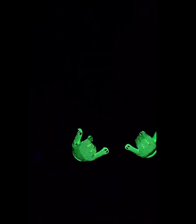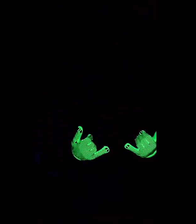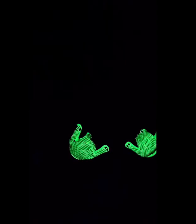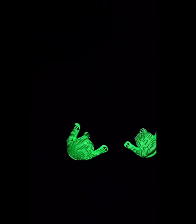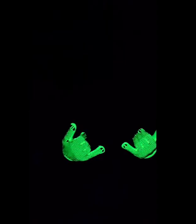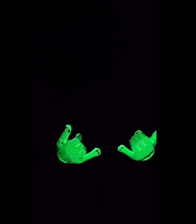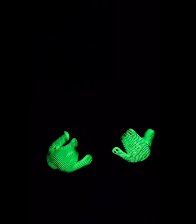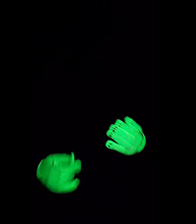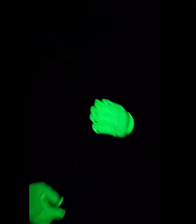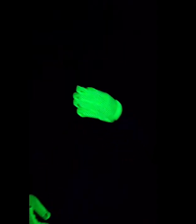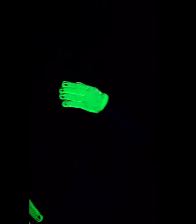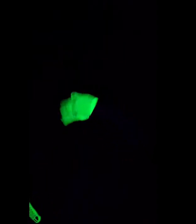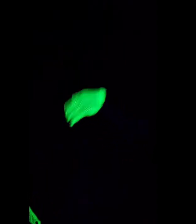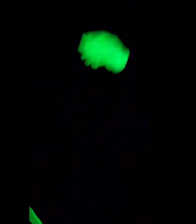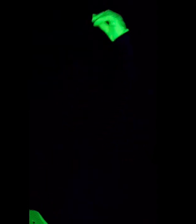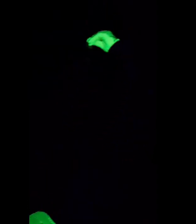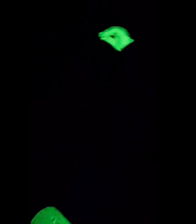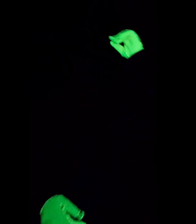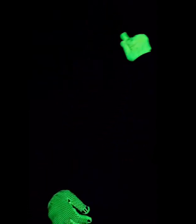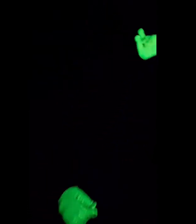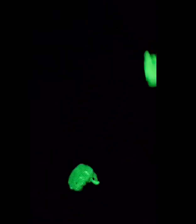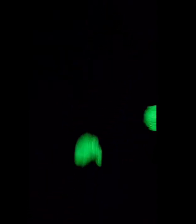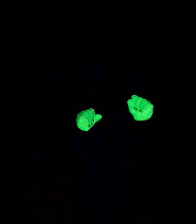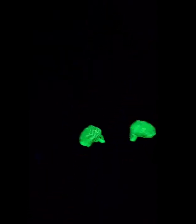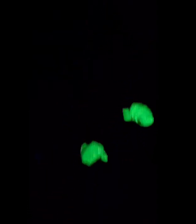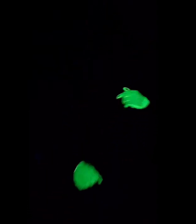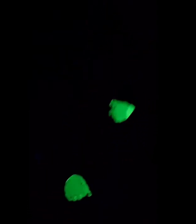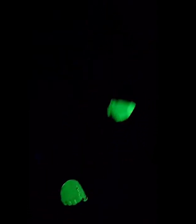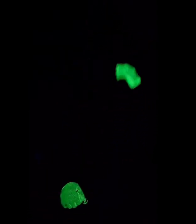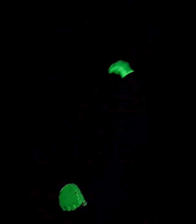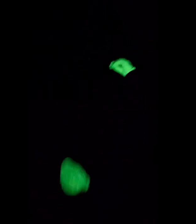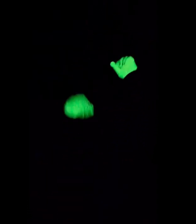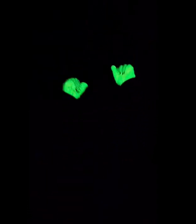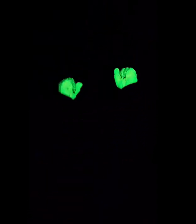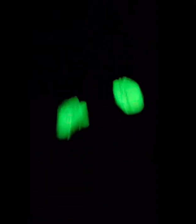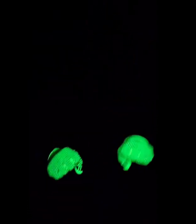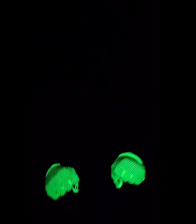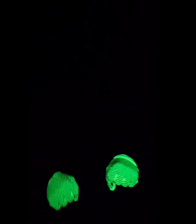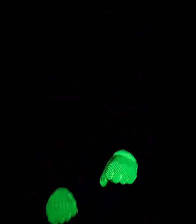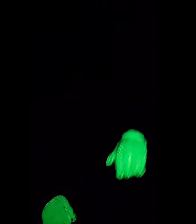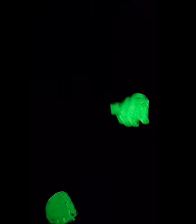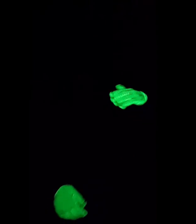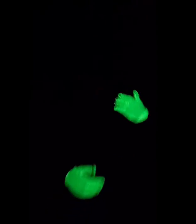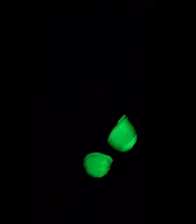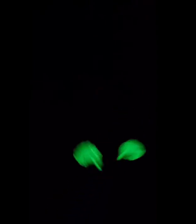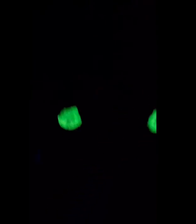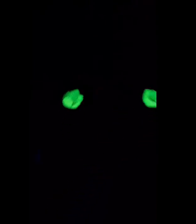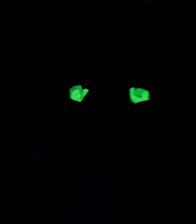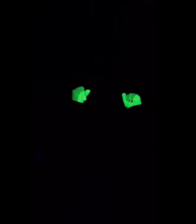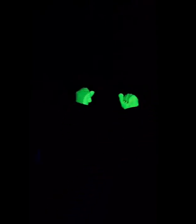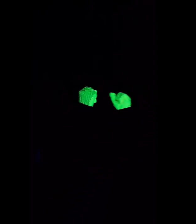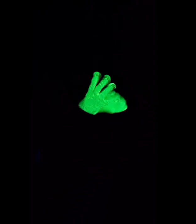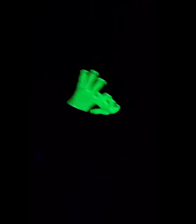I know you're able and I know you can Save through the fire